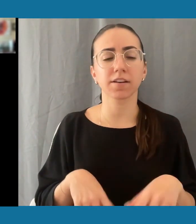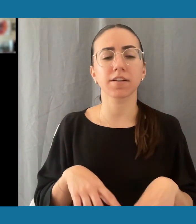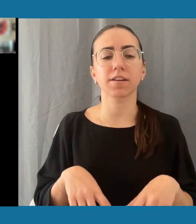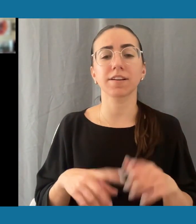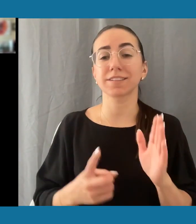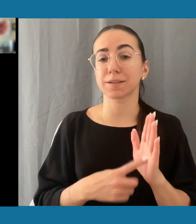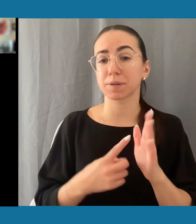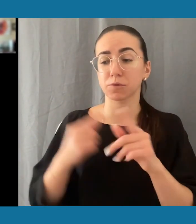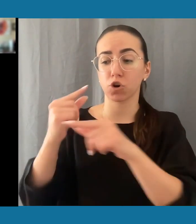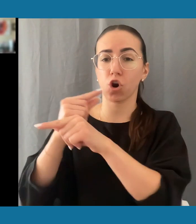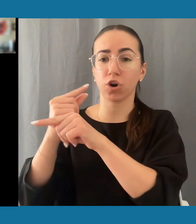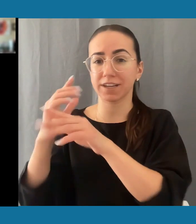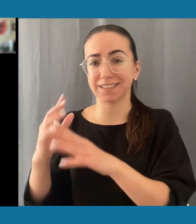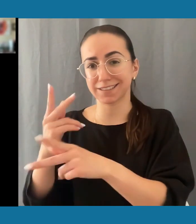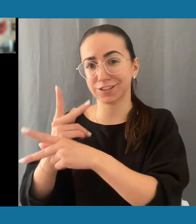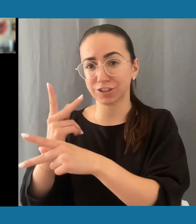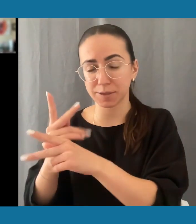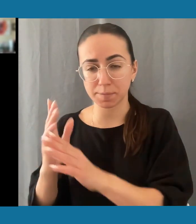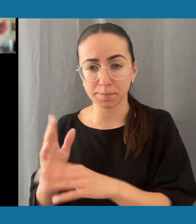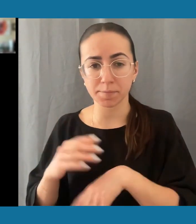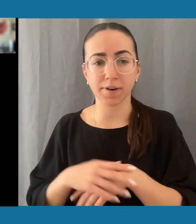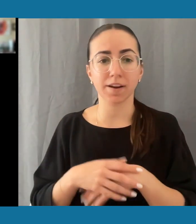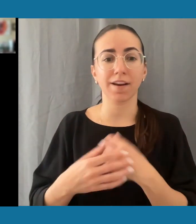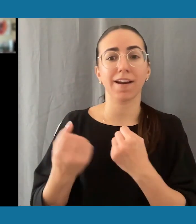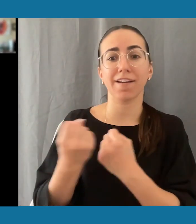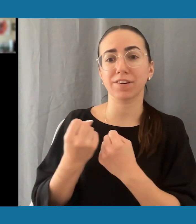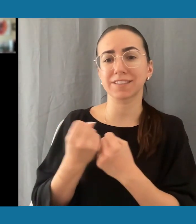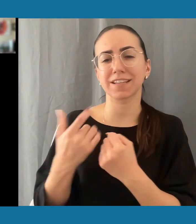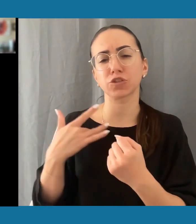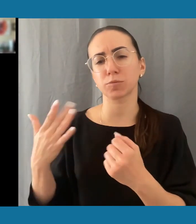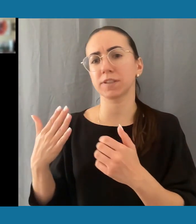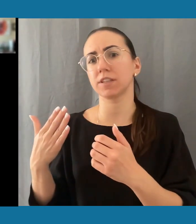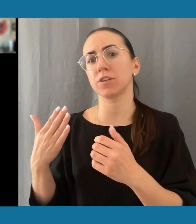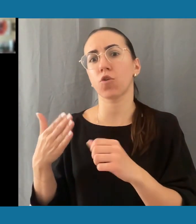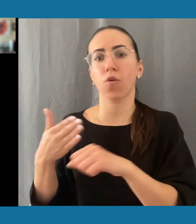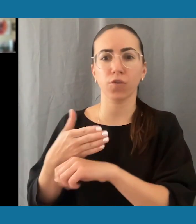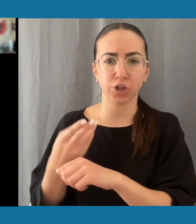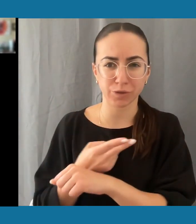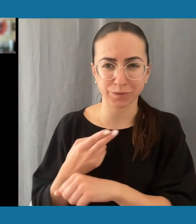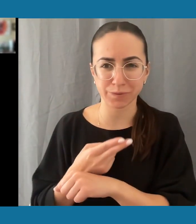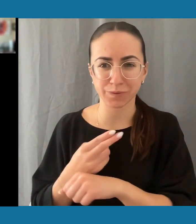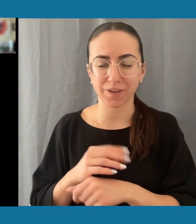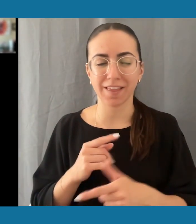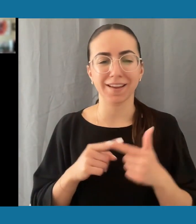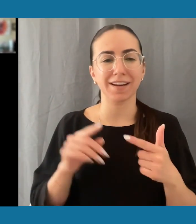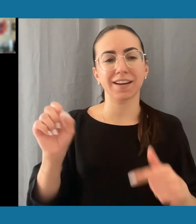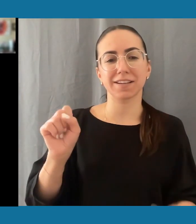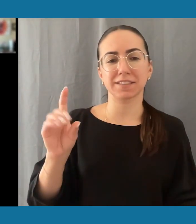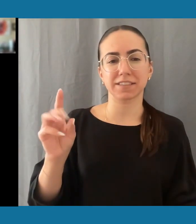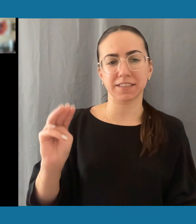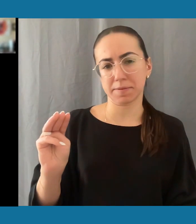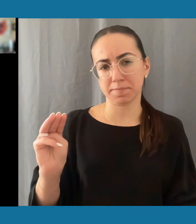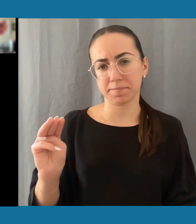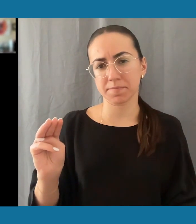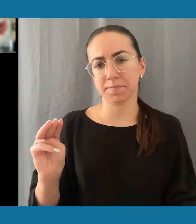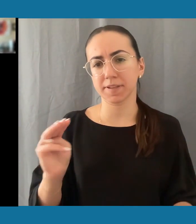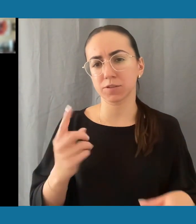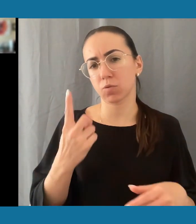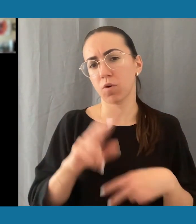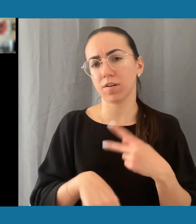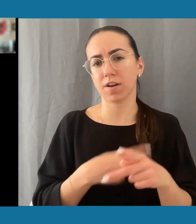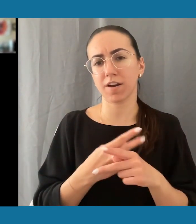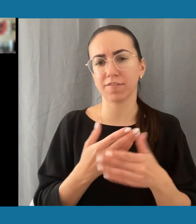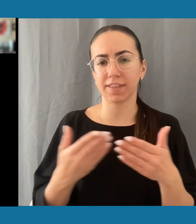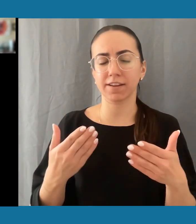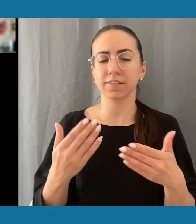are overutilized, and supported decision-making is one of the tools that we can use to make sure people receive the support